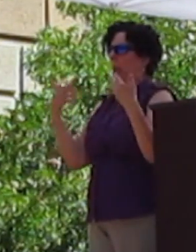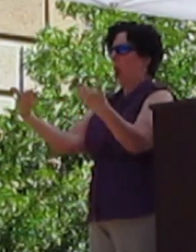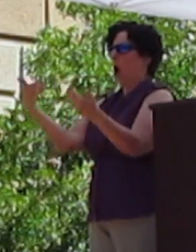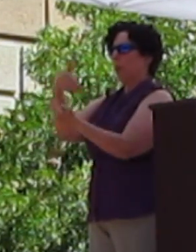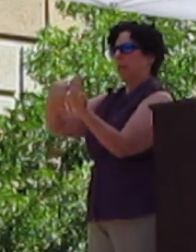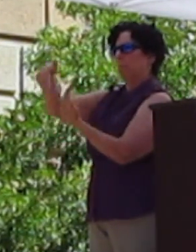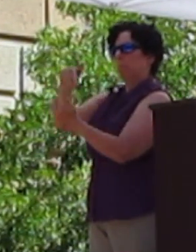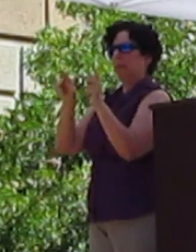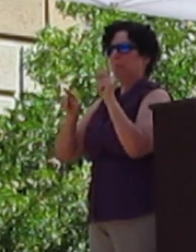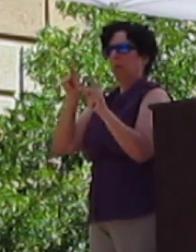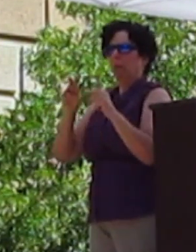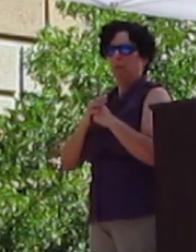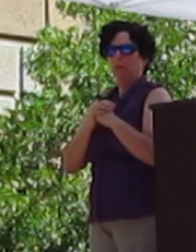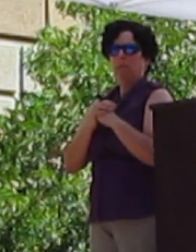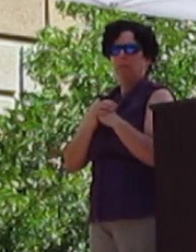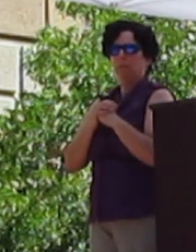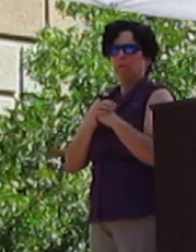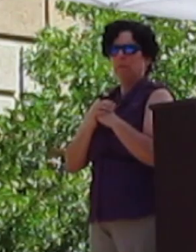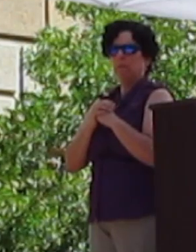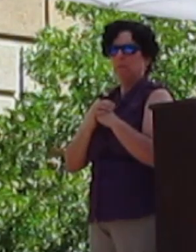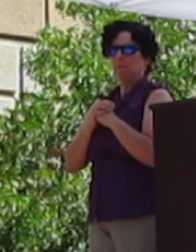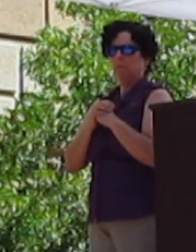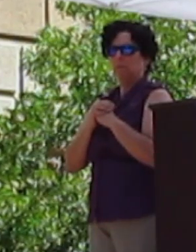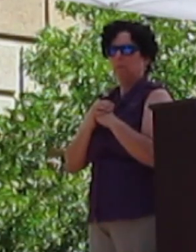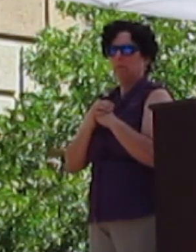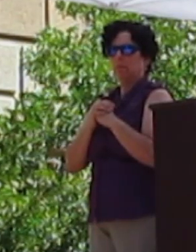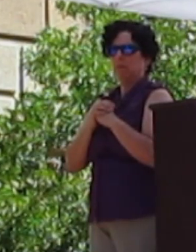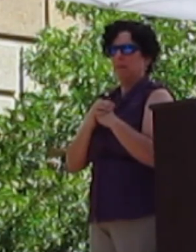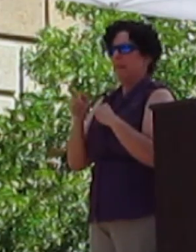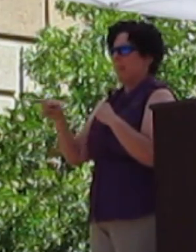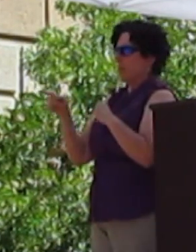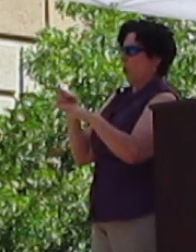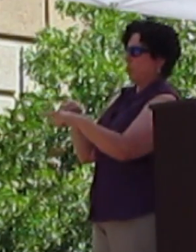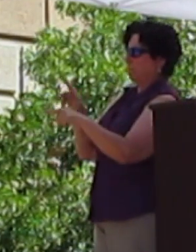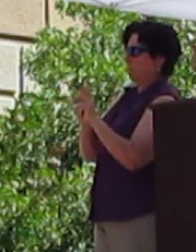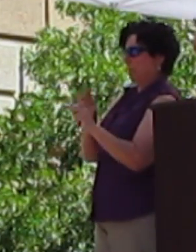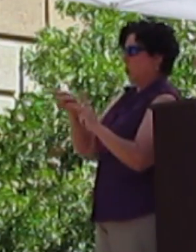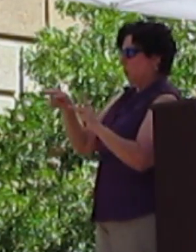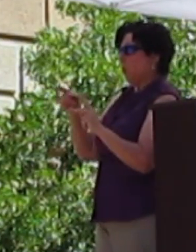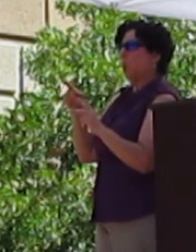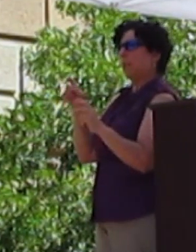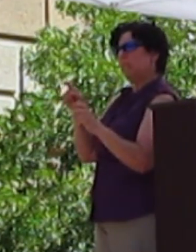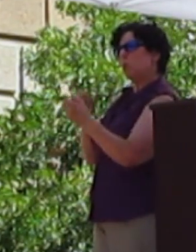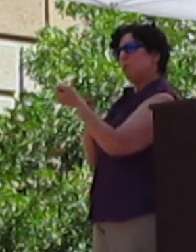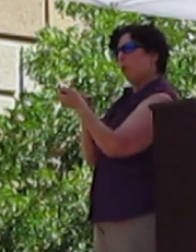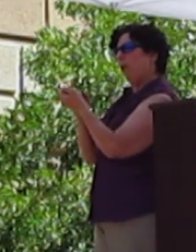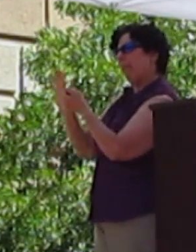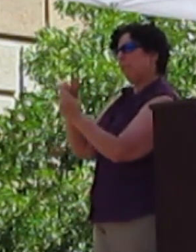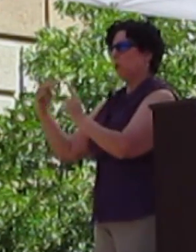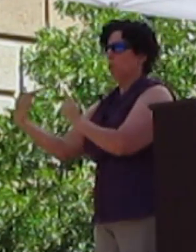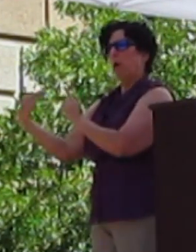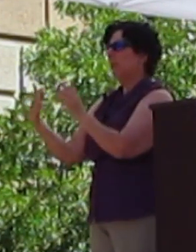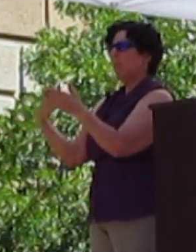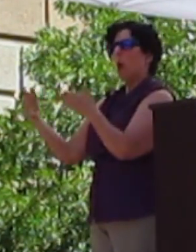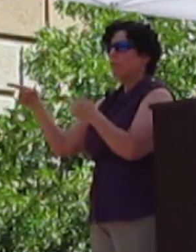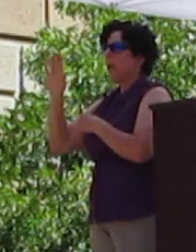try talking to them with the attitude that they have good reasons for having the ideas they do, even if you've never heard of them,